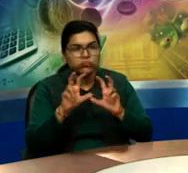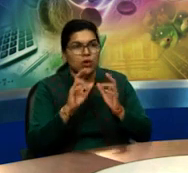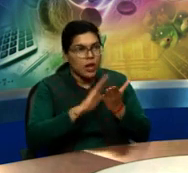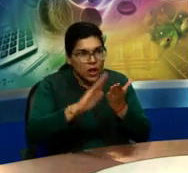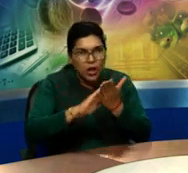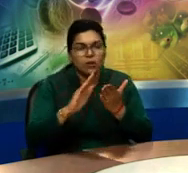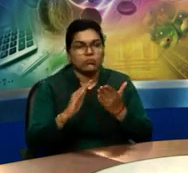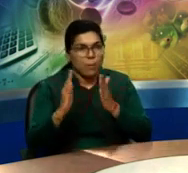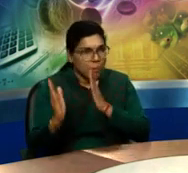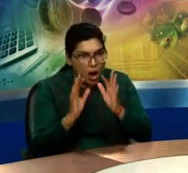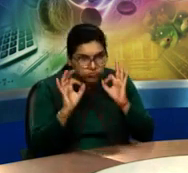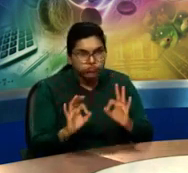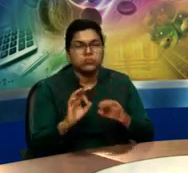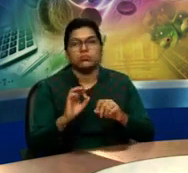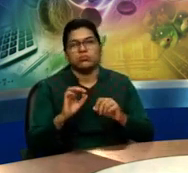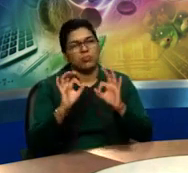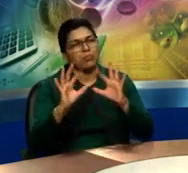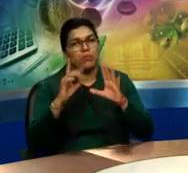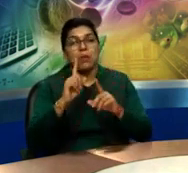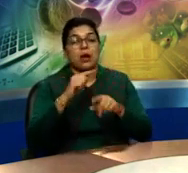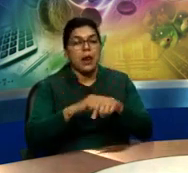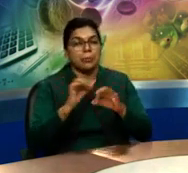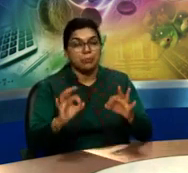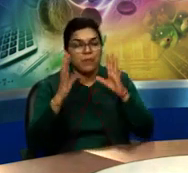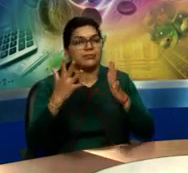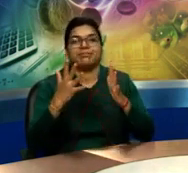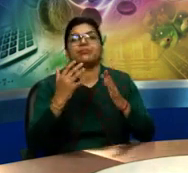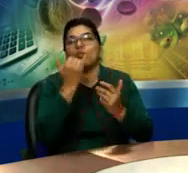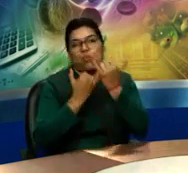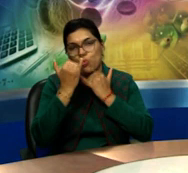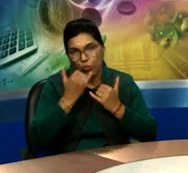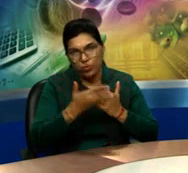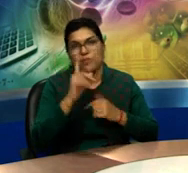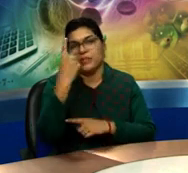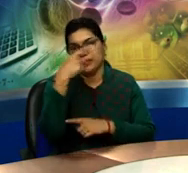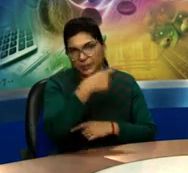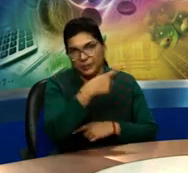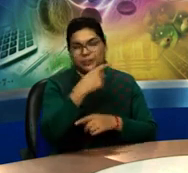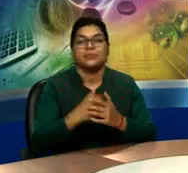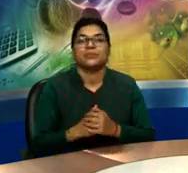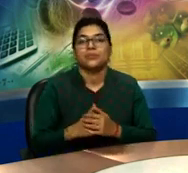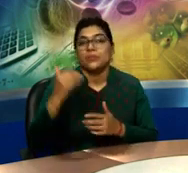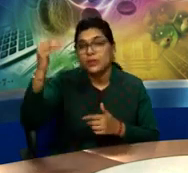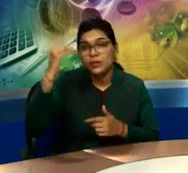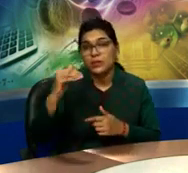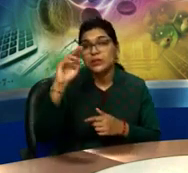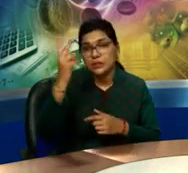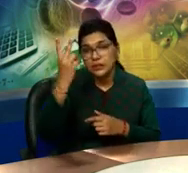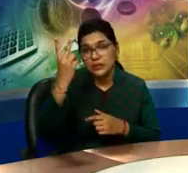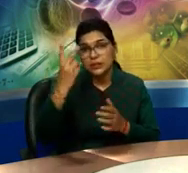basic requirements at night. So that way we can be on time regularly.